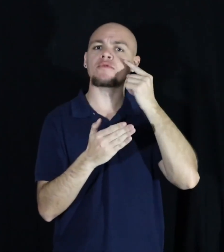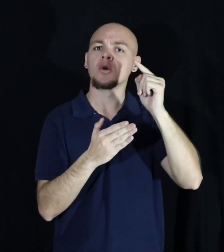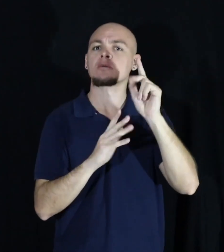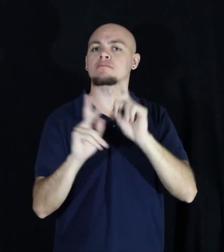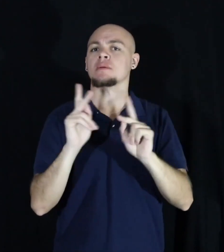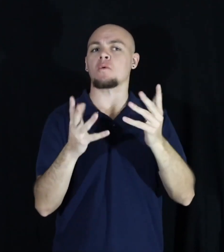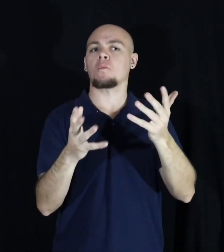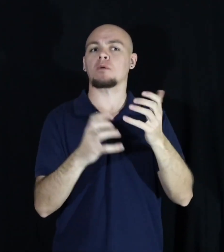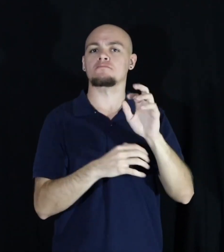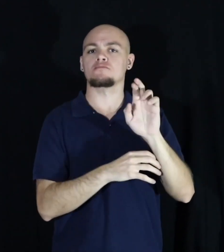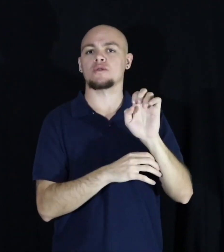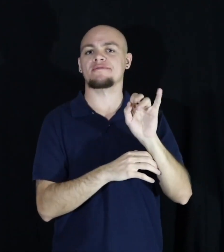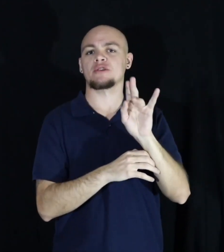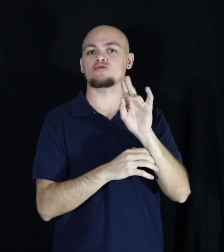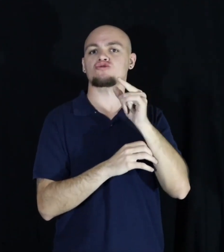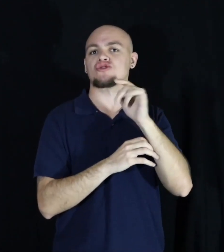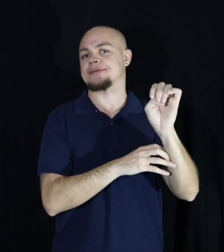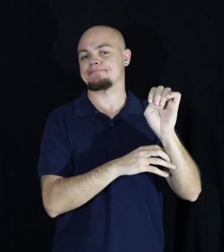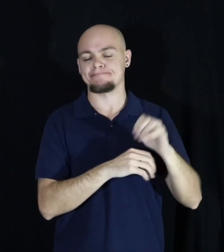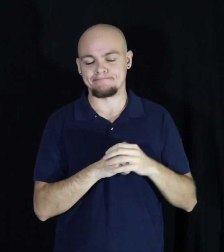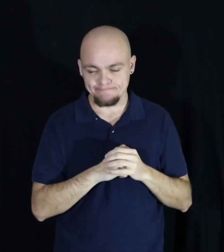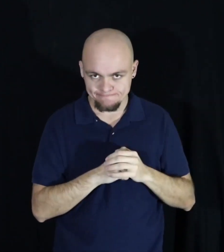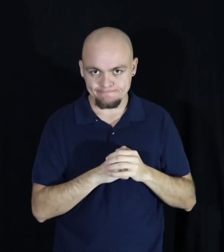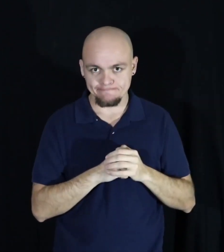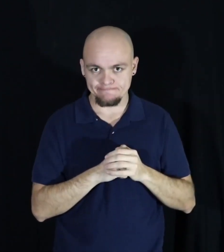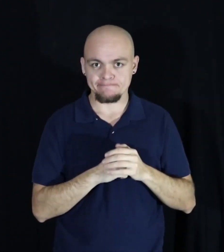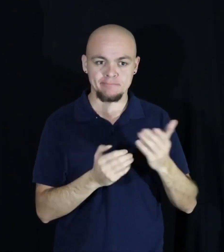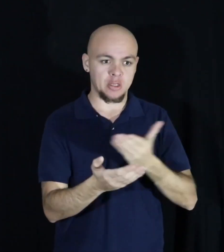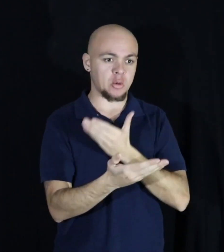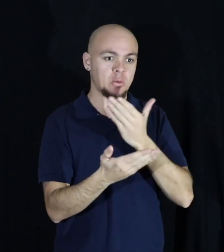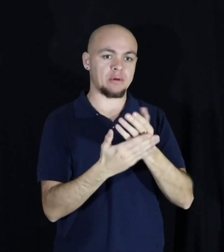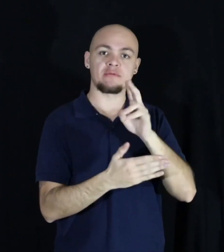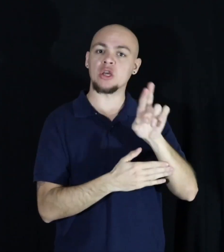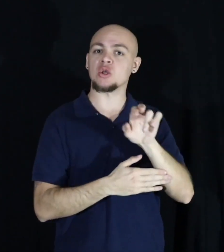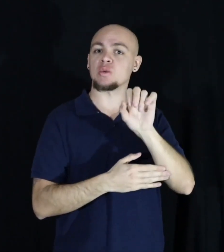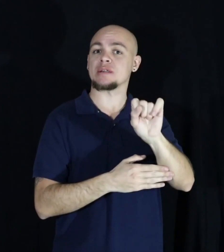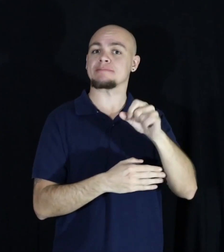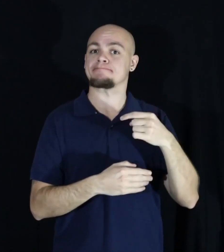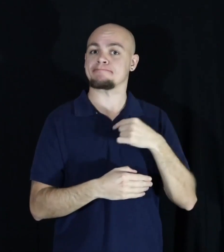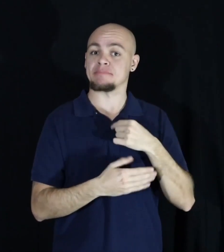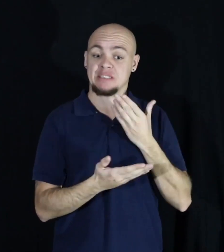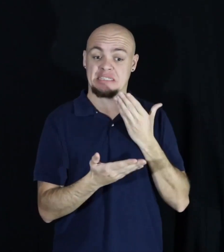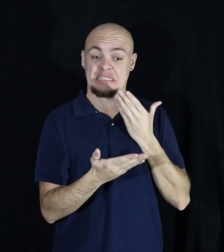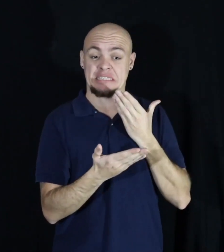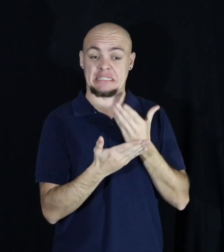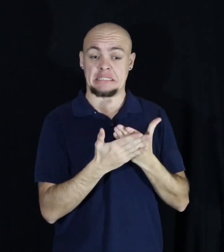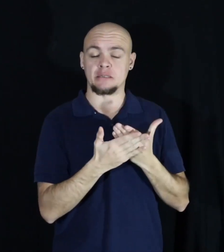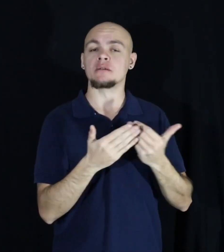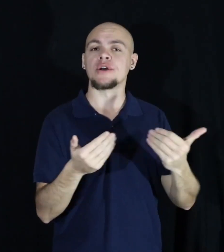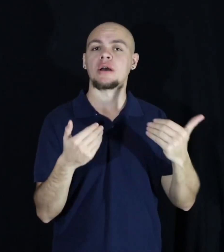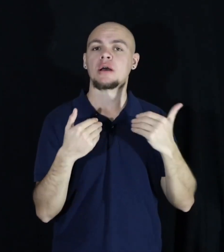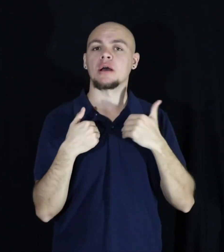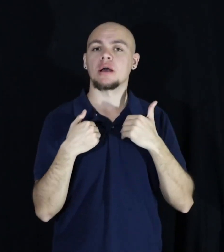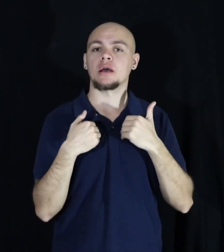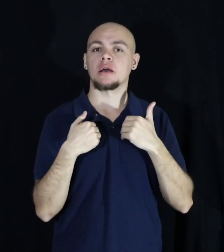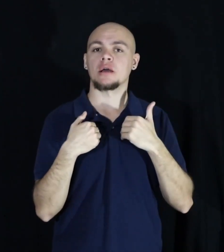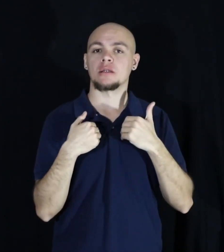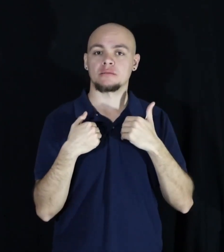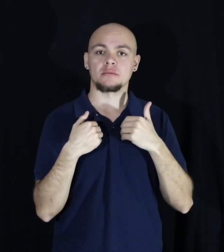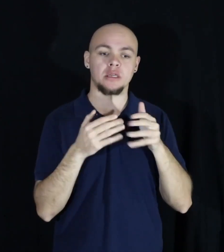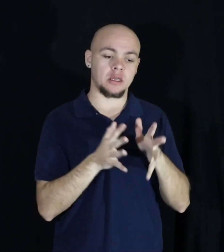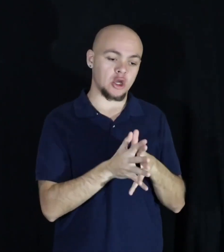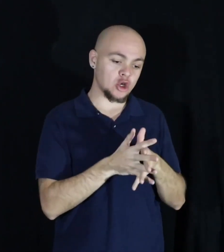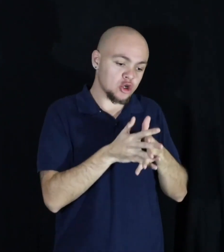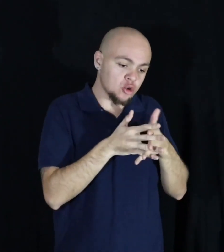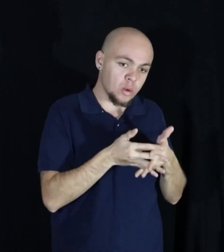seeking refuge. When I arrived to the United States, I only had pocket Quran